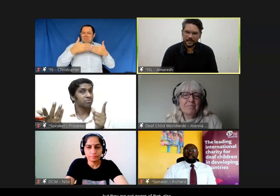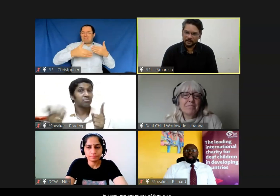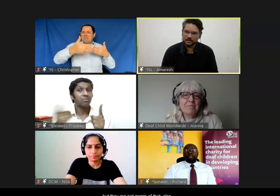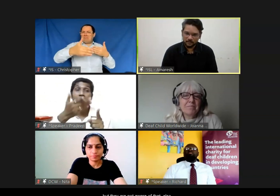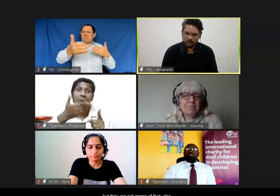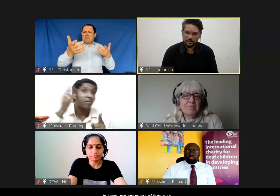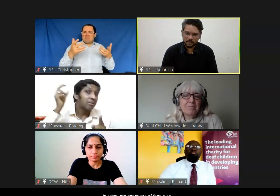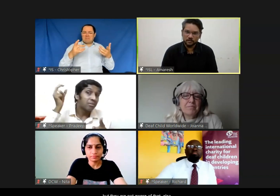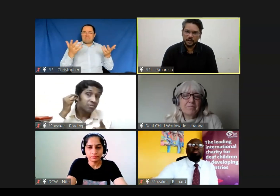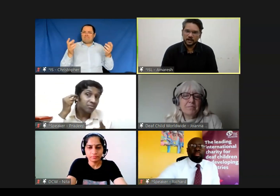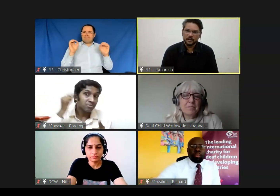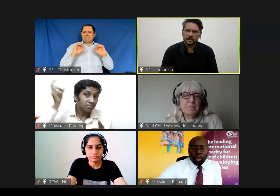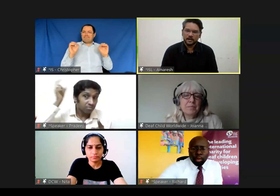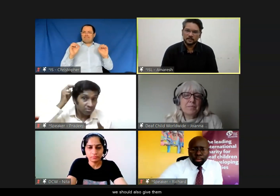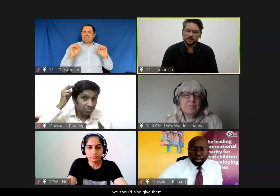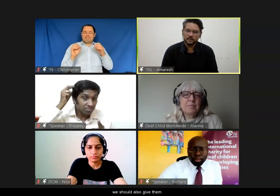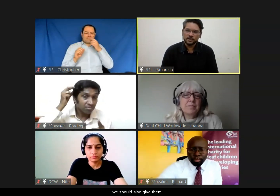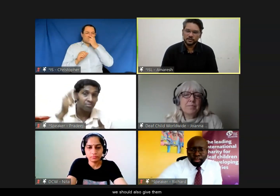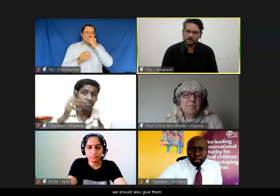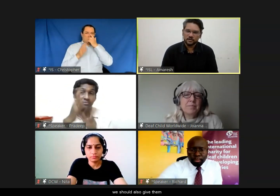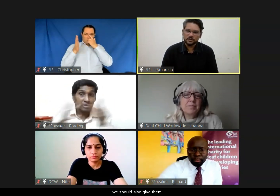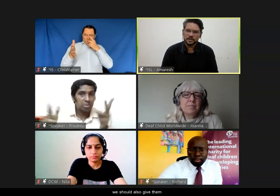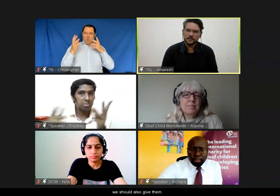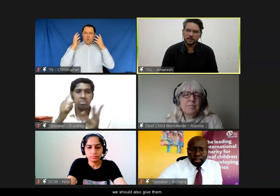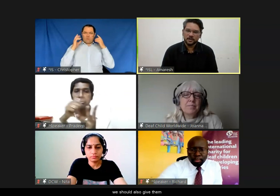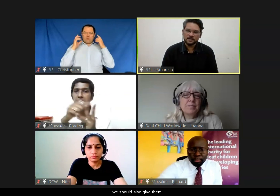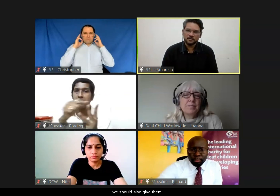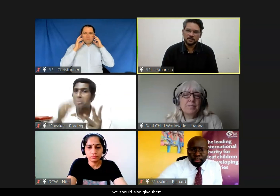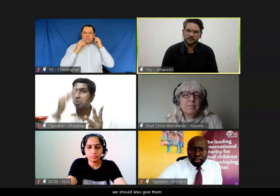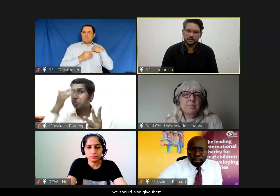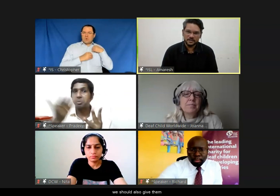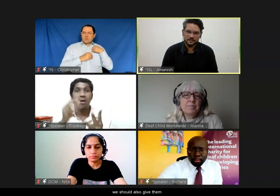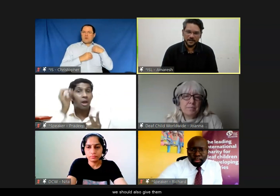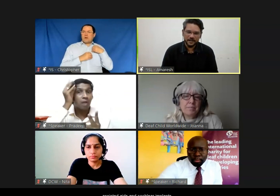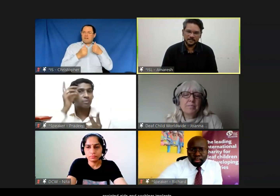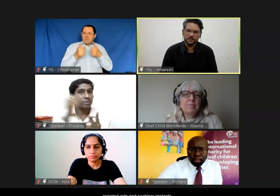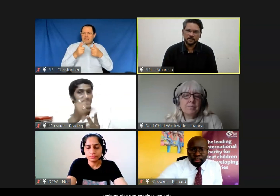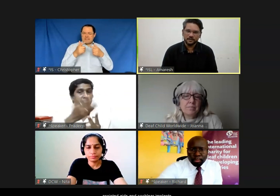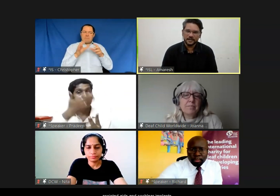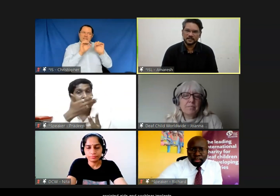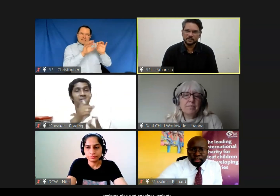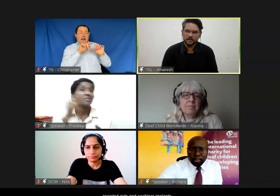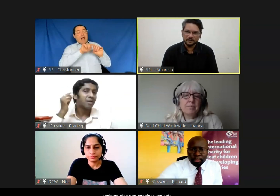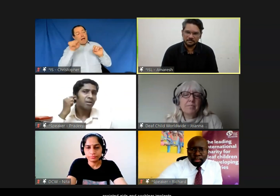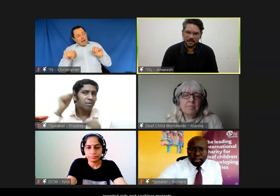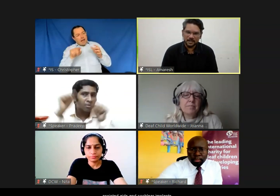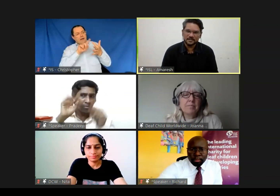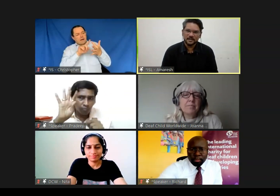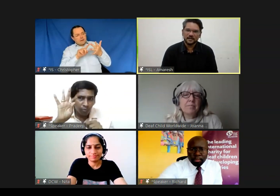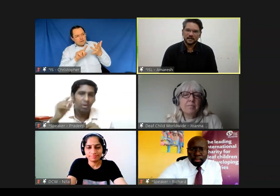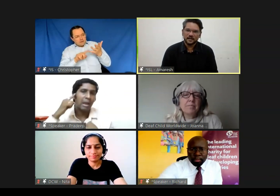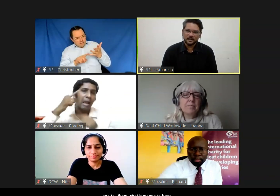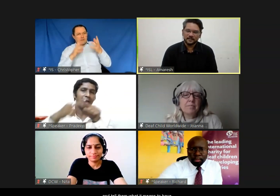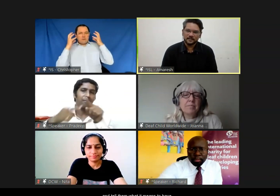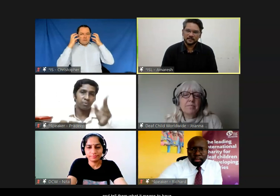aware of that also. And we should also give them awareness about the different assistive aids, about hearing aids and cochlear implants,